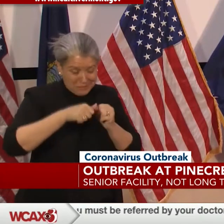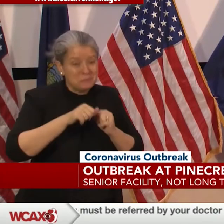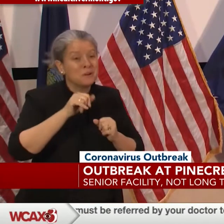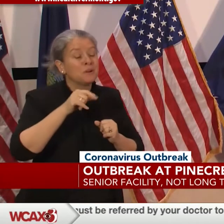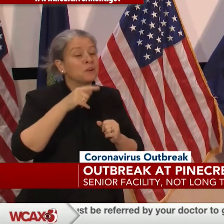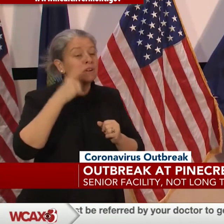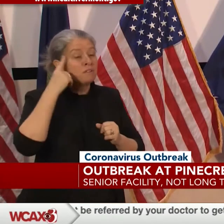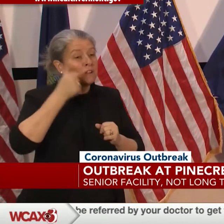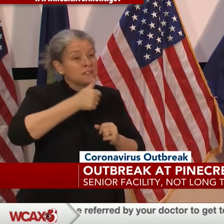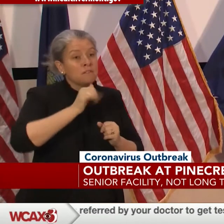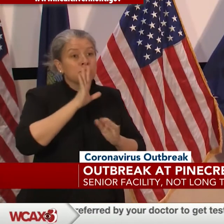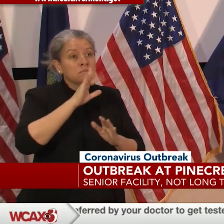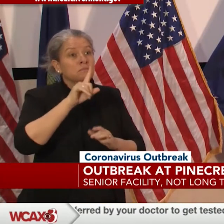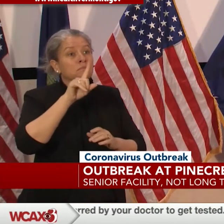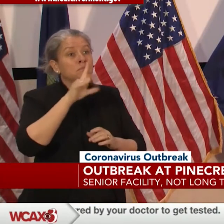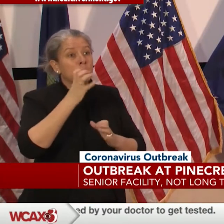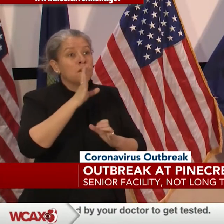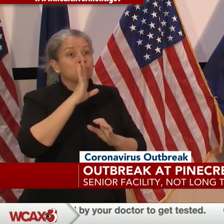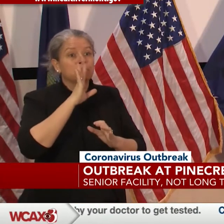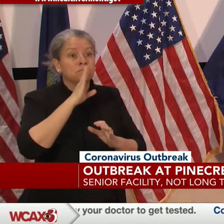yourself, that would be very helpful.